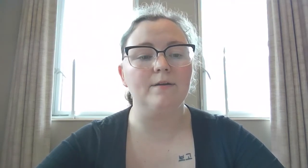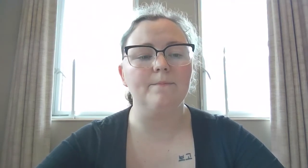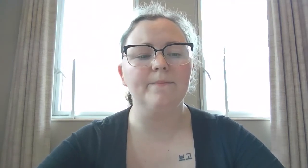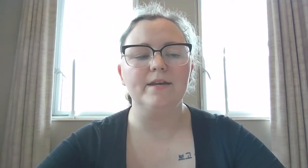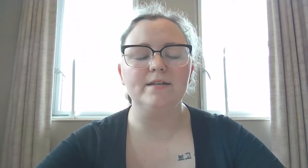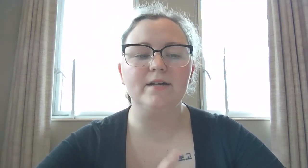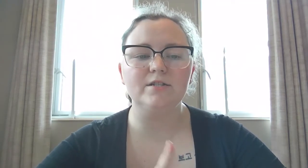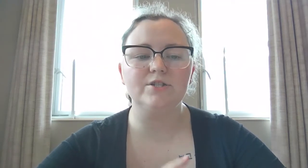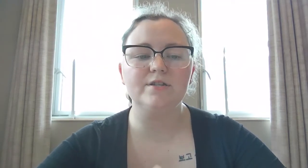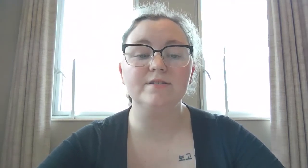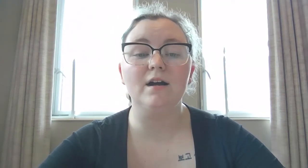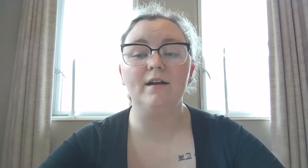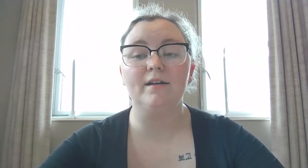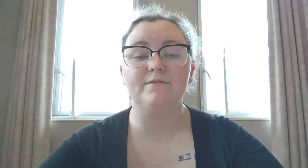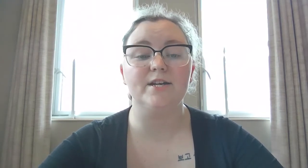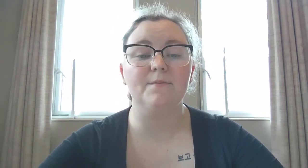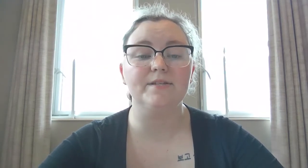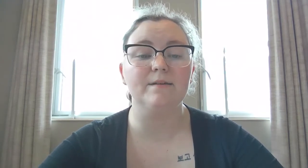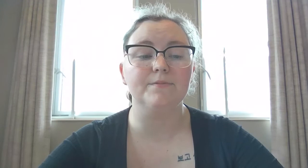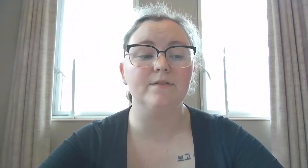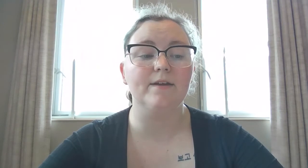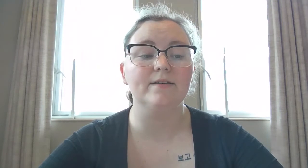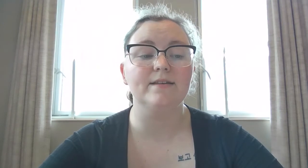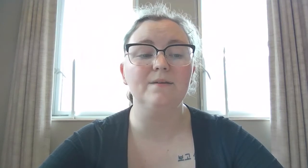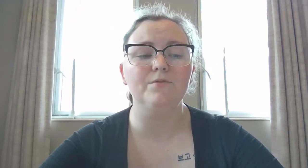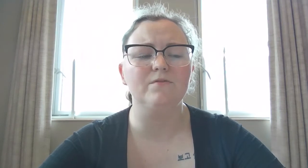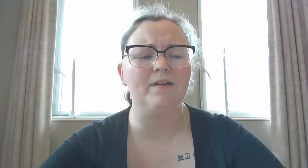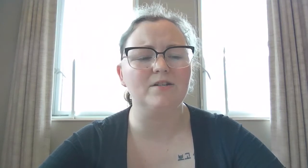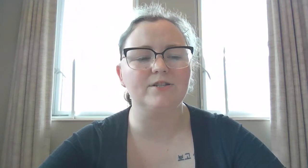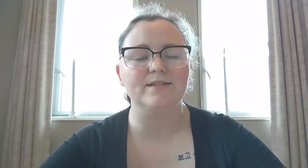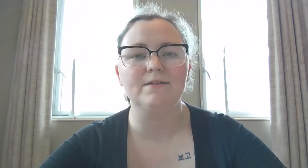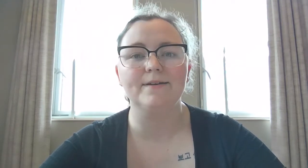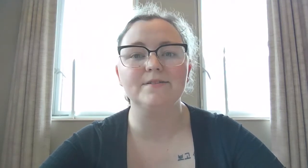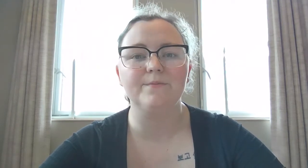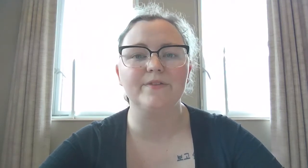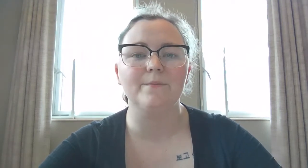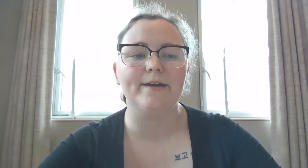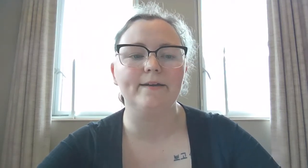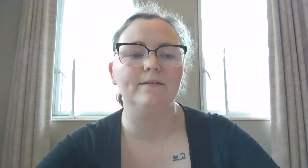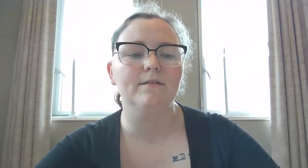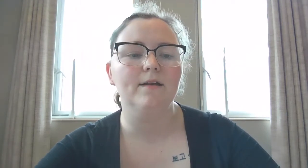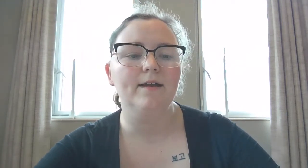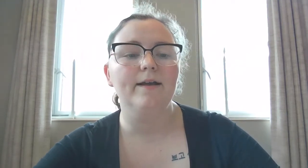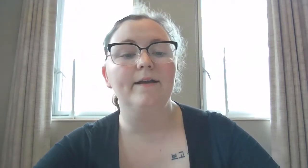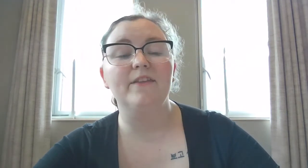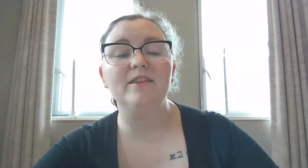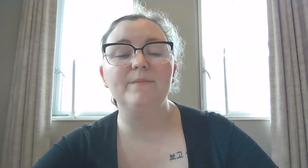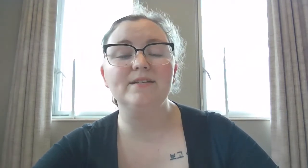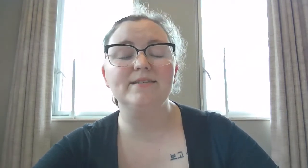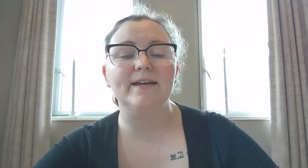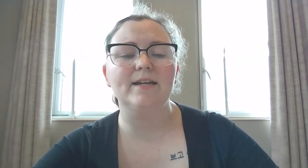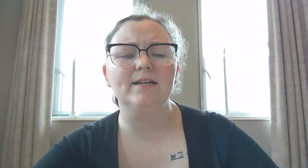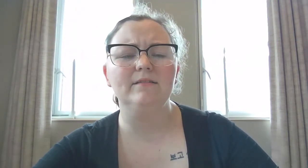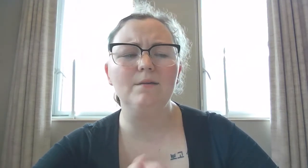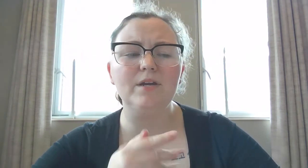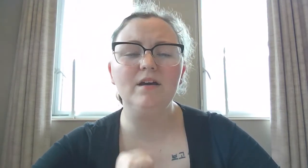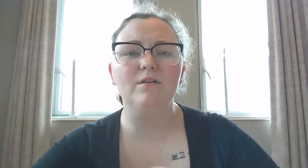he touched the socket of Jacob's hip so that his hip was wrenched as he wrestled with the man. Then the man said, Let me go, for